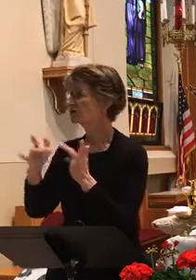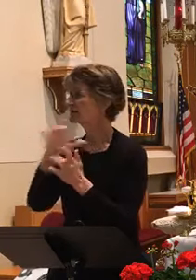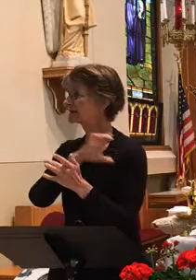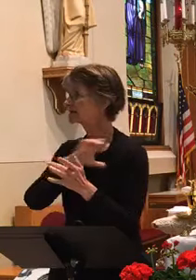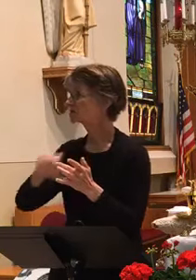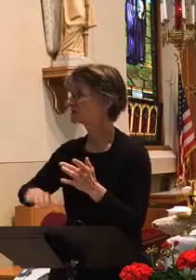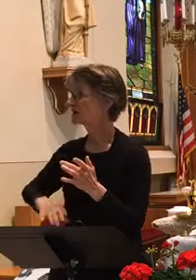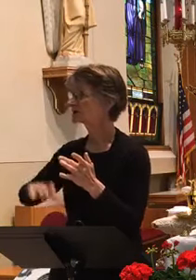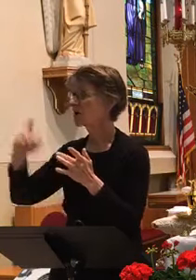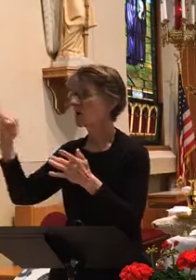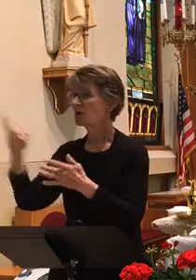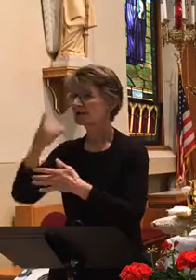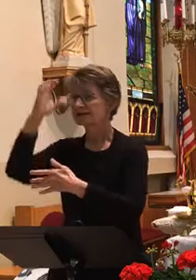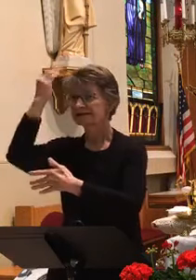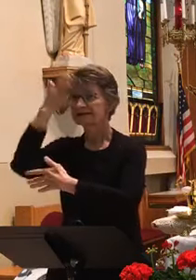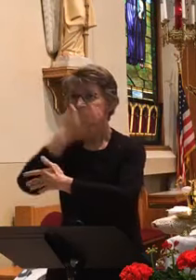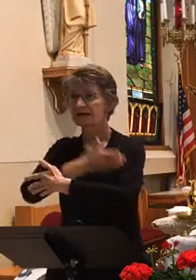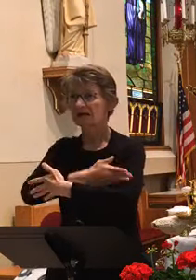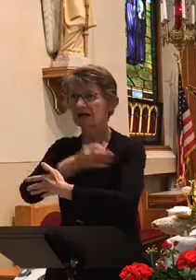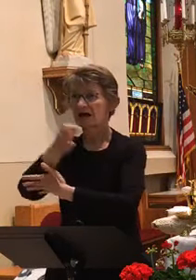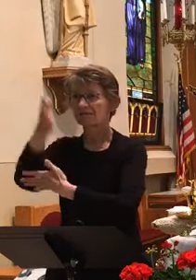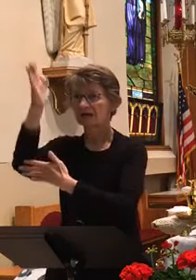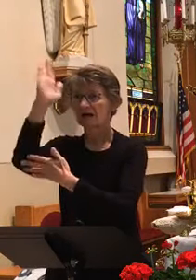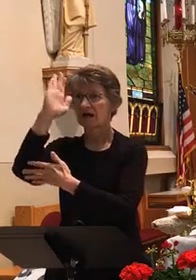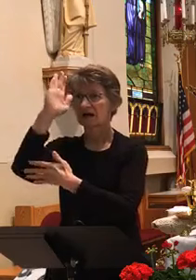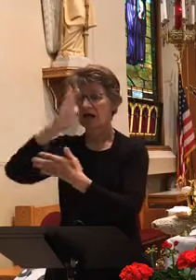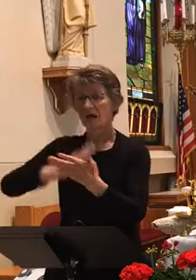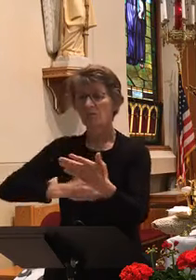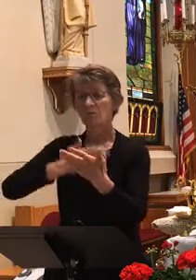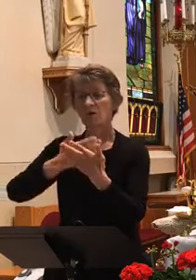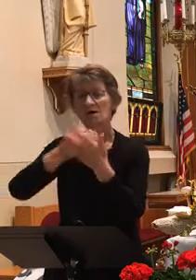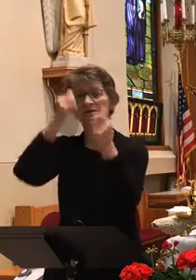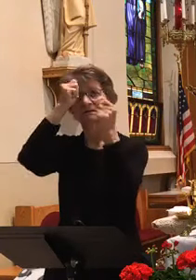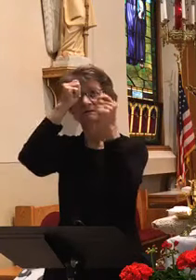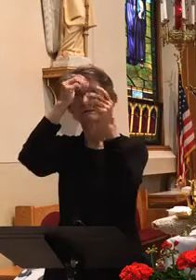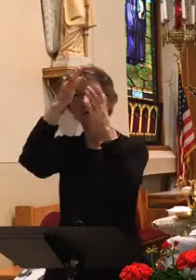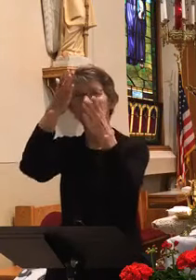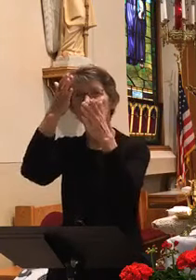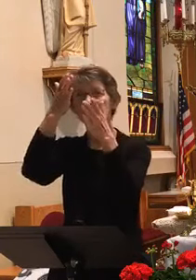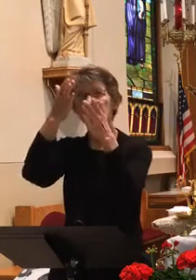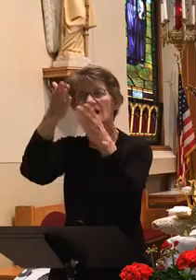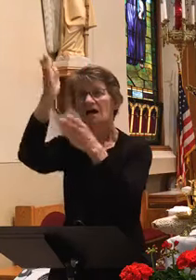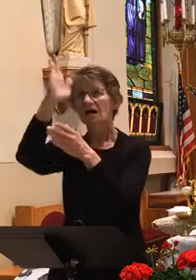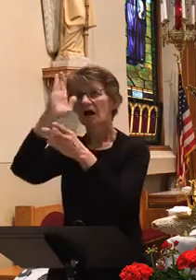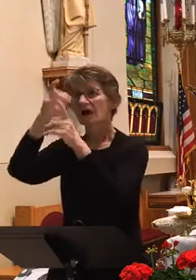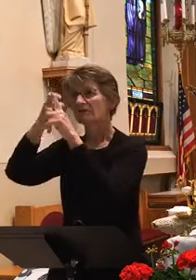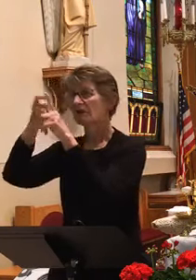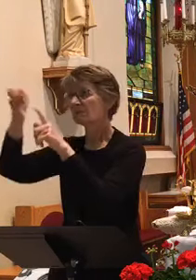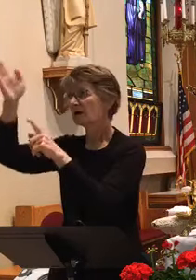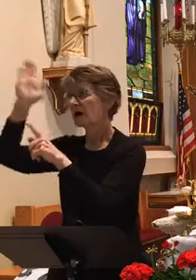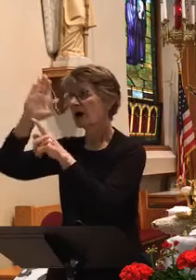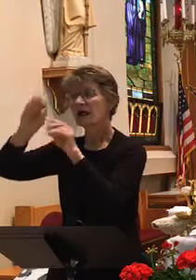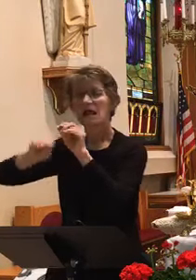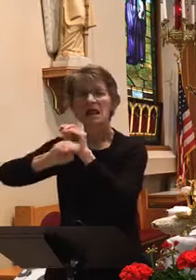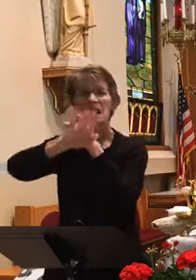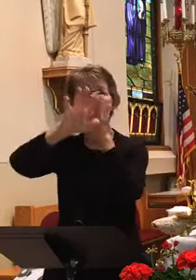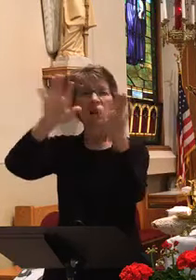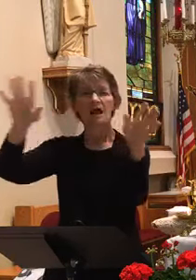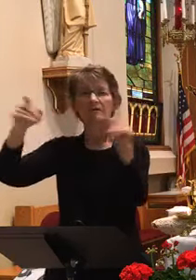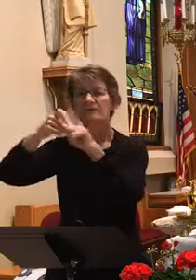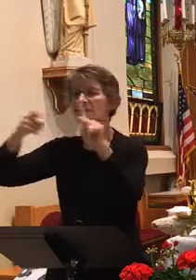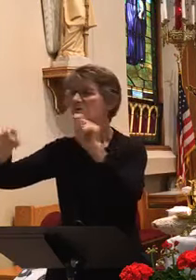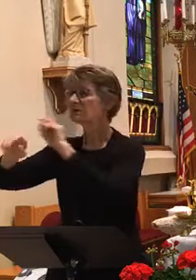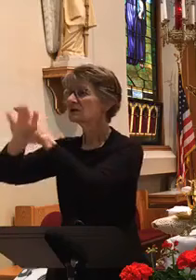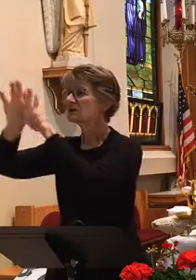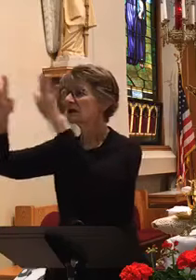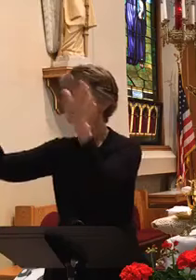Christ, the only begotten Son of God, born of the Father before all ages, God from God, light from light,